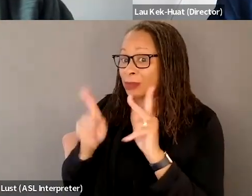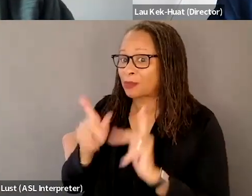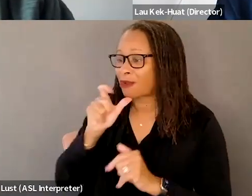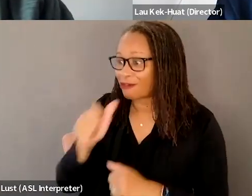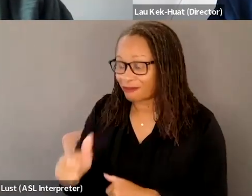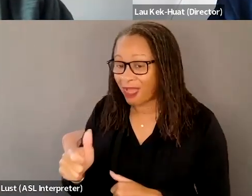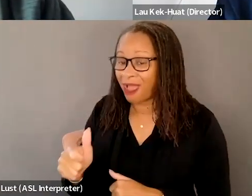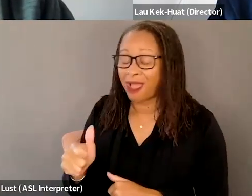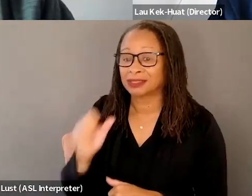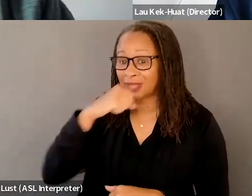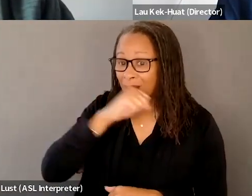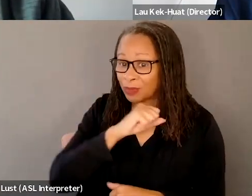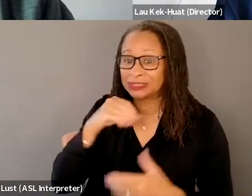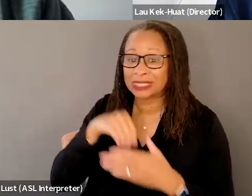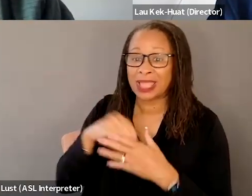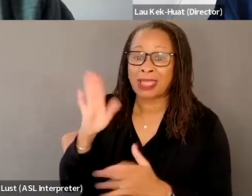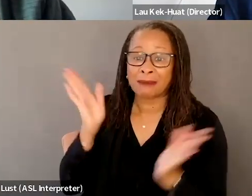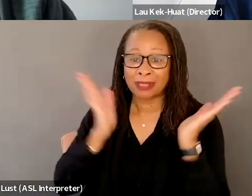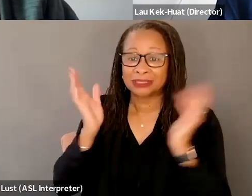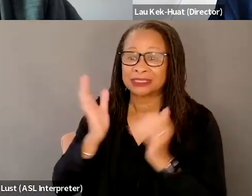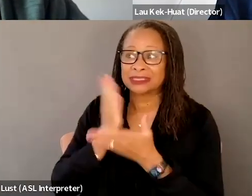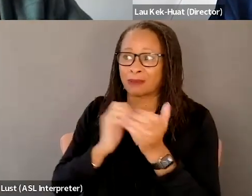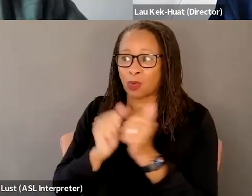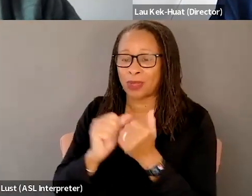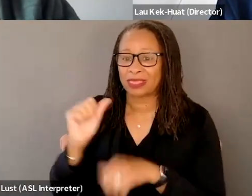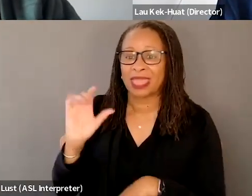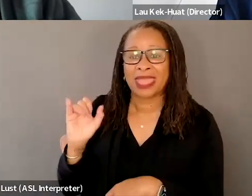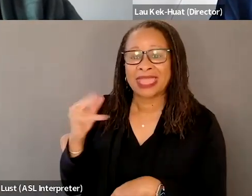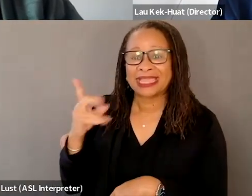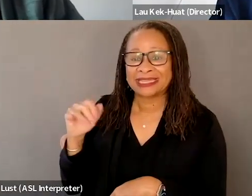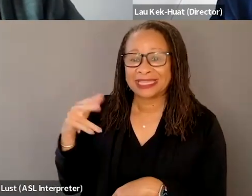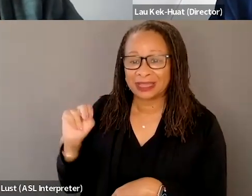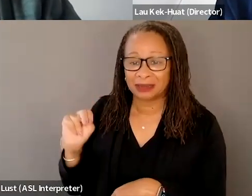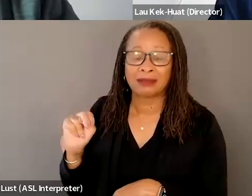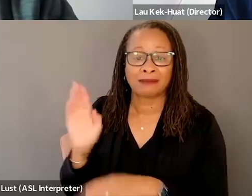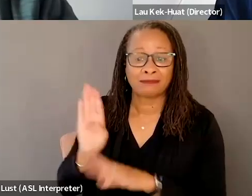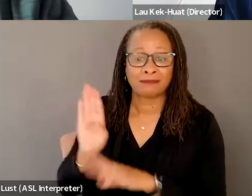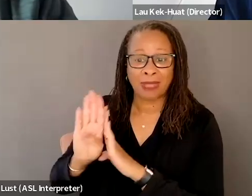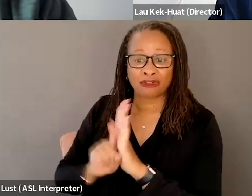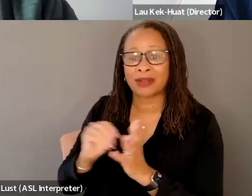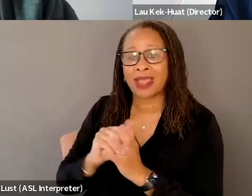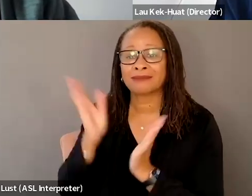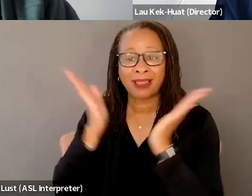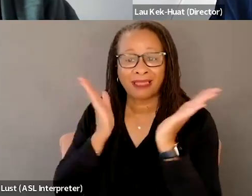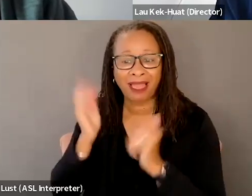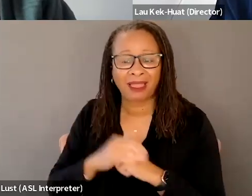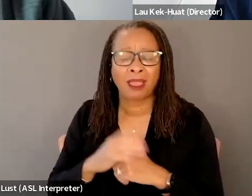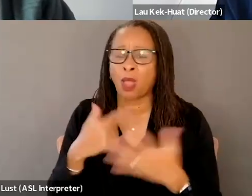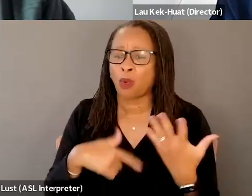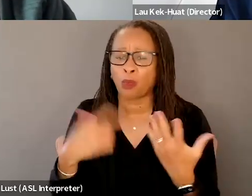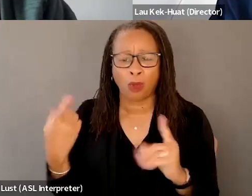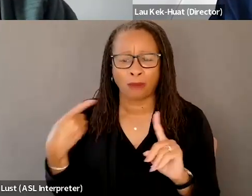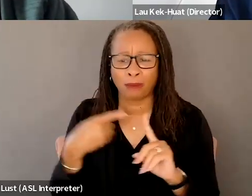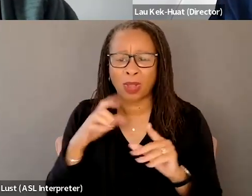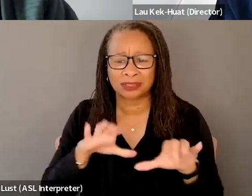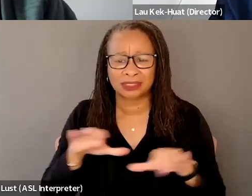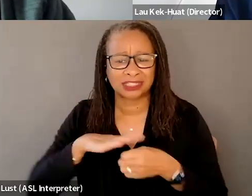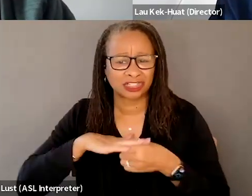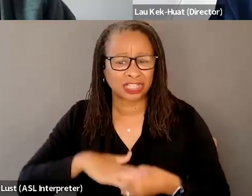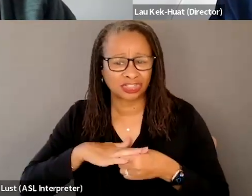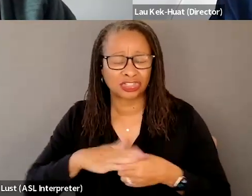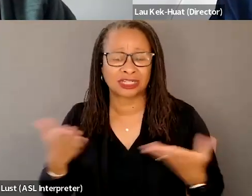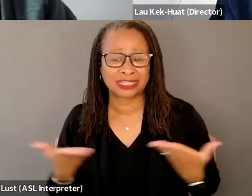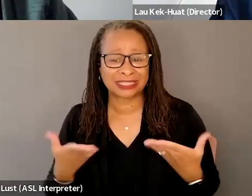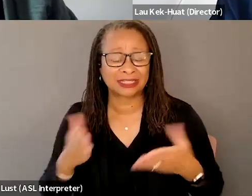with an Indian background and a Malay. To what extent did these tensions that